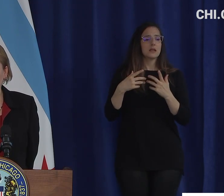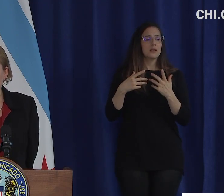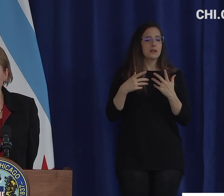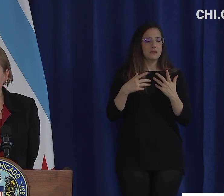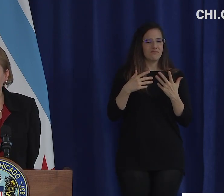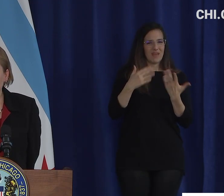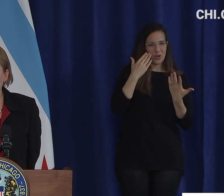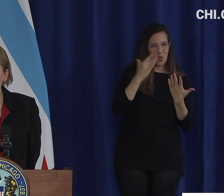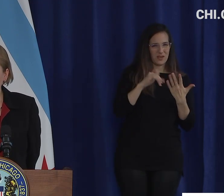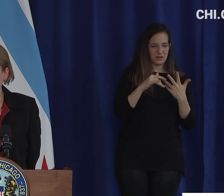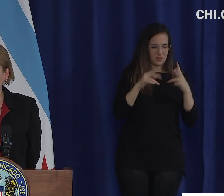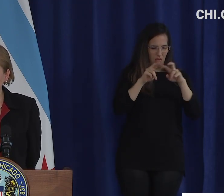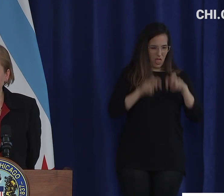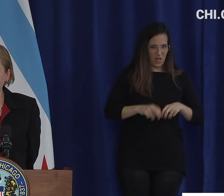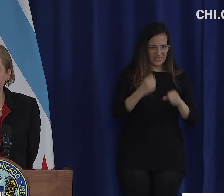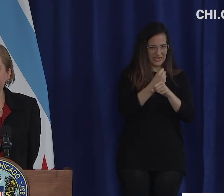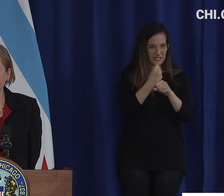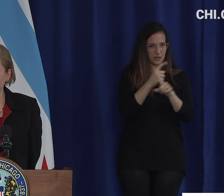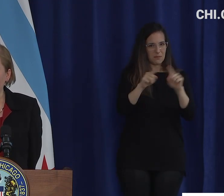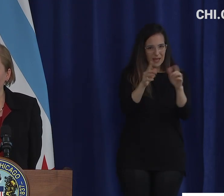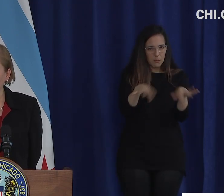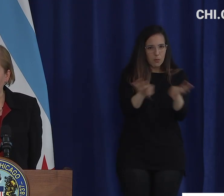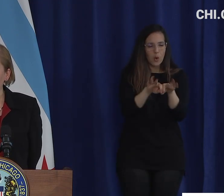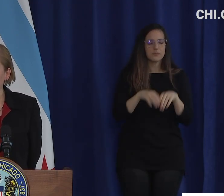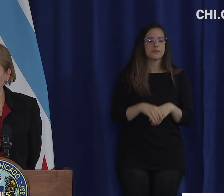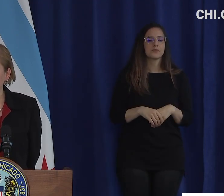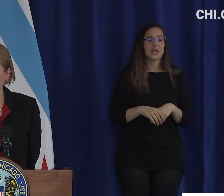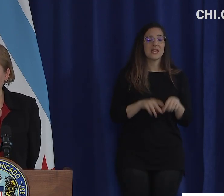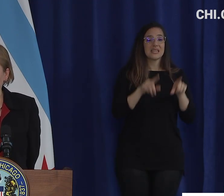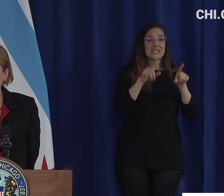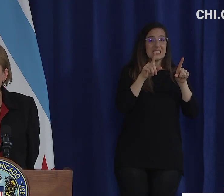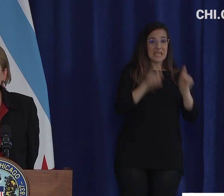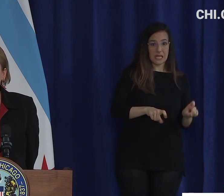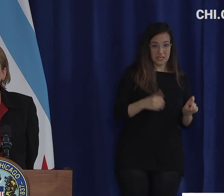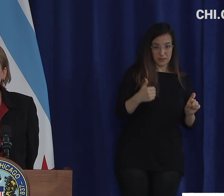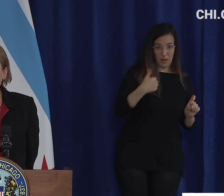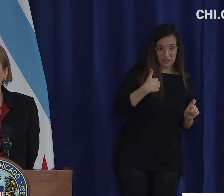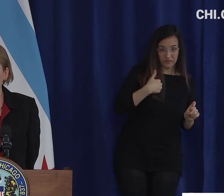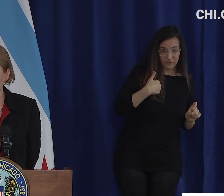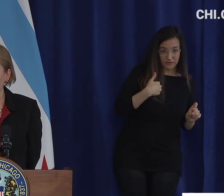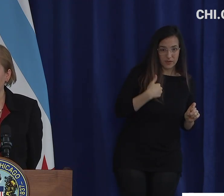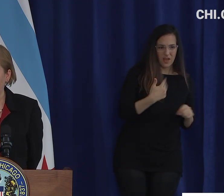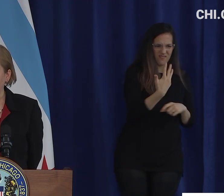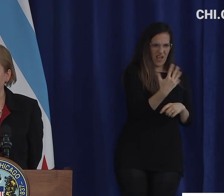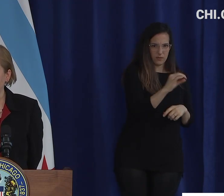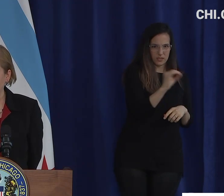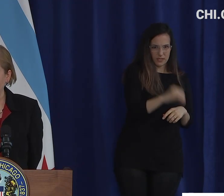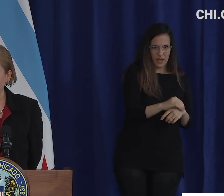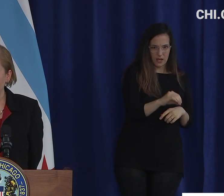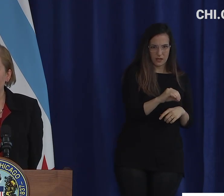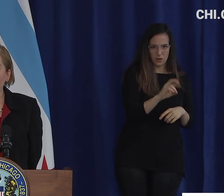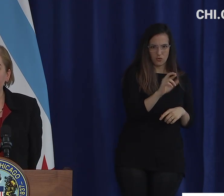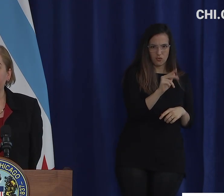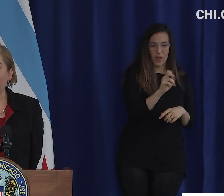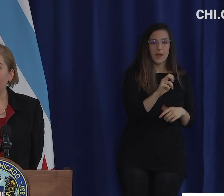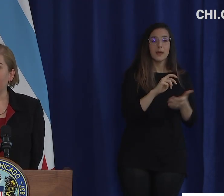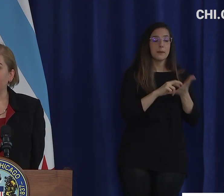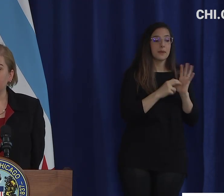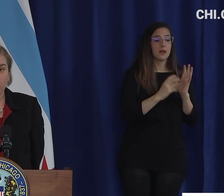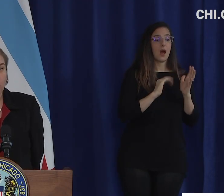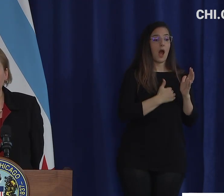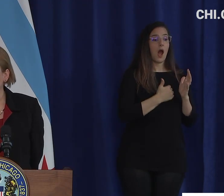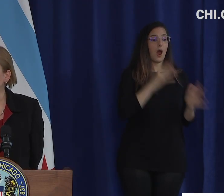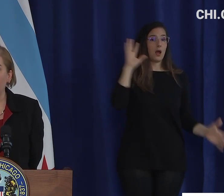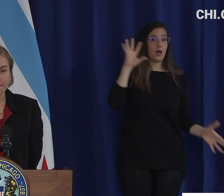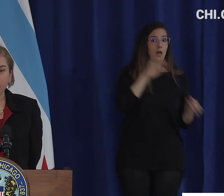it's important. The test positivity, that 5% rate, that's where we take our number of positive tests and we divide it by